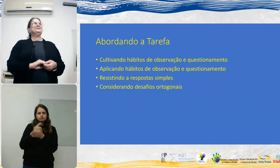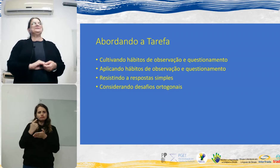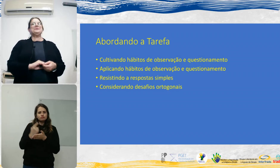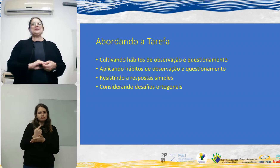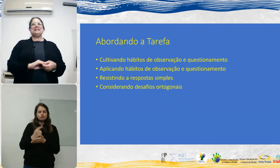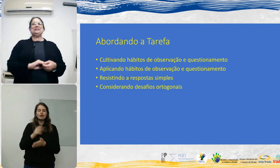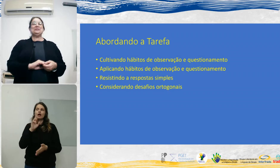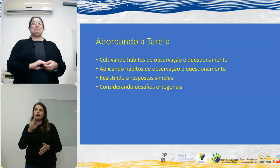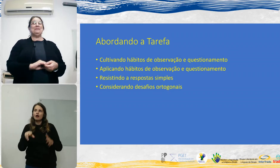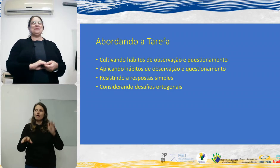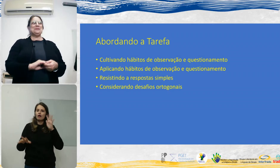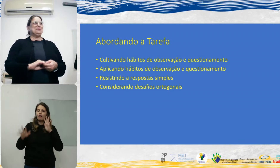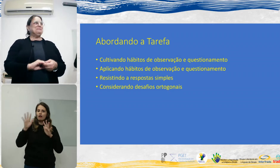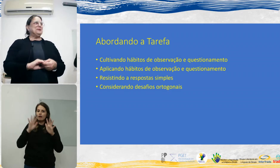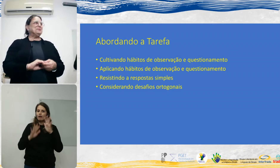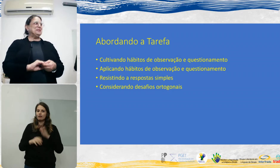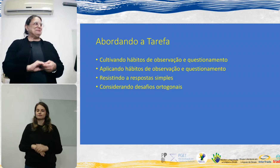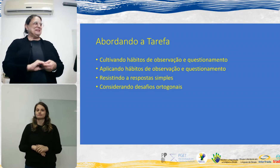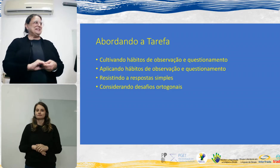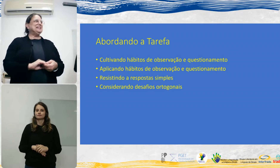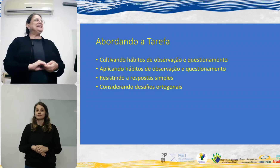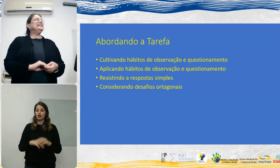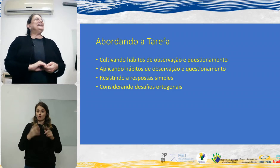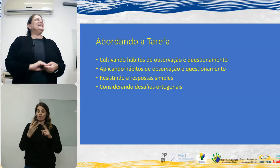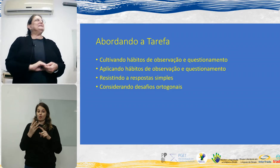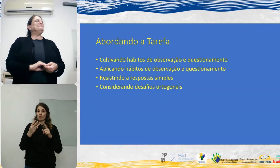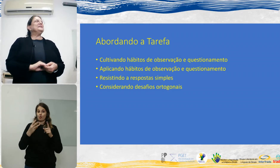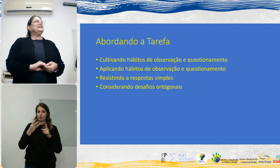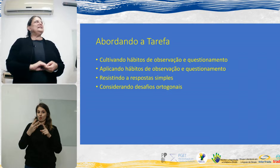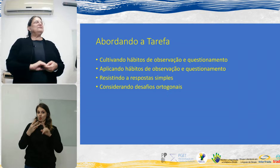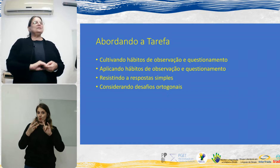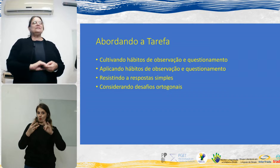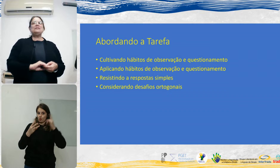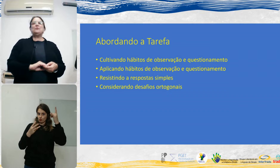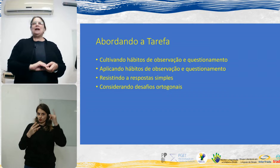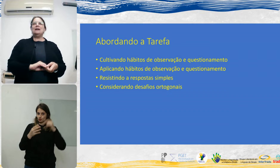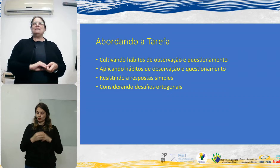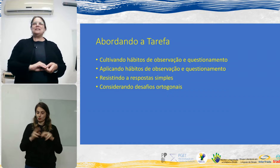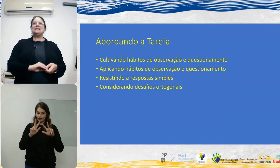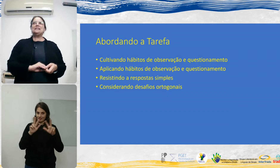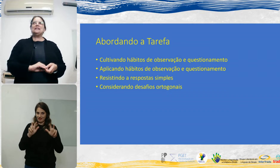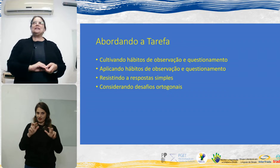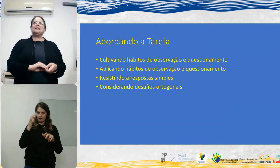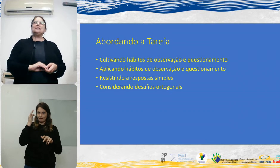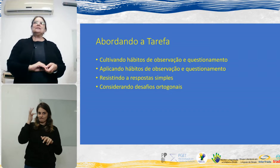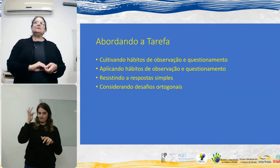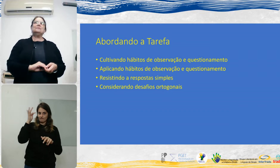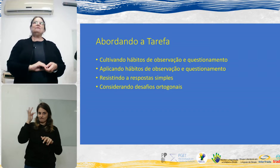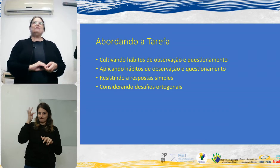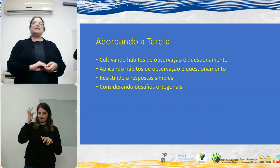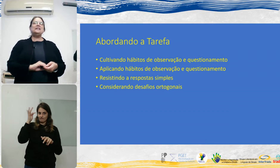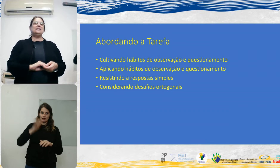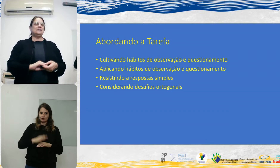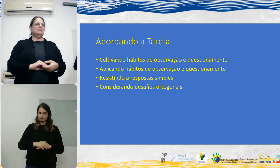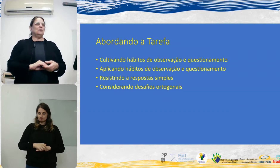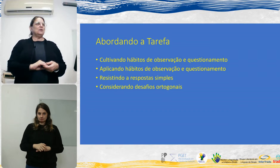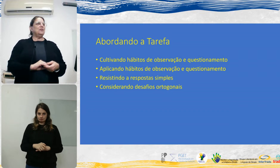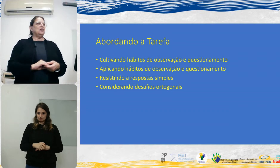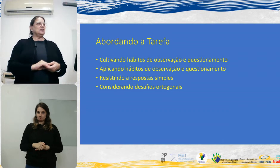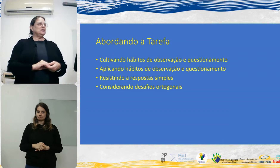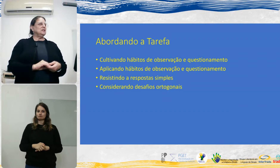concept in spoken English before, so bear with me. In philosophy, we have this phrase